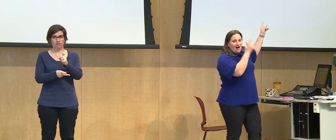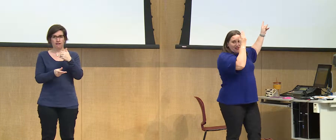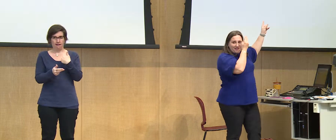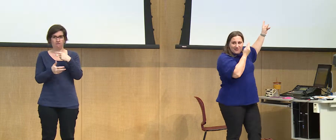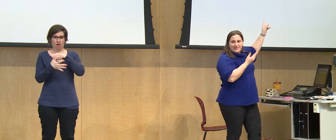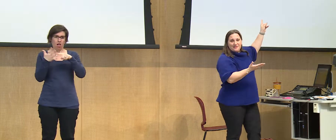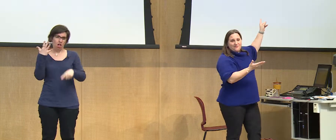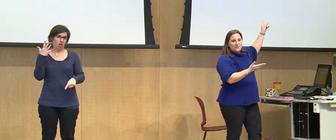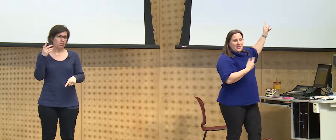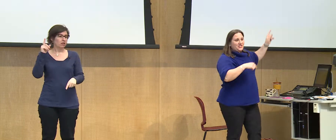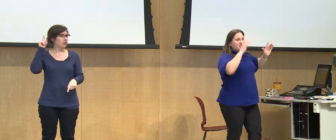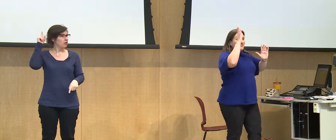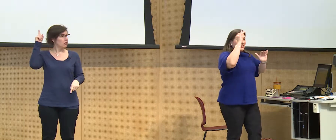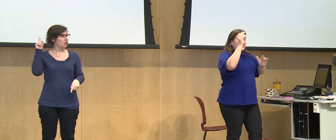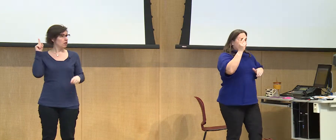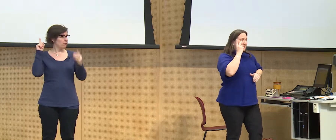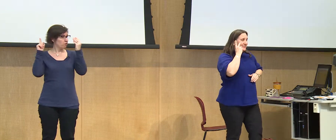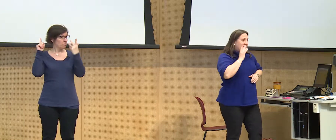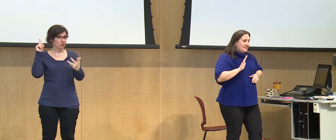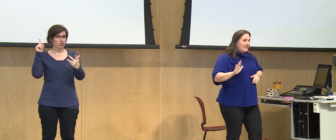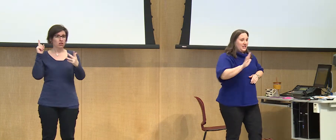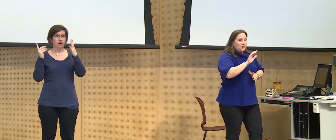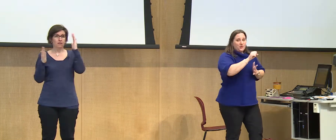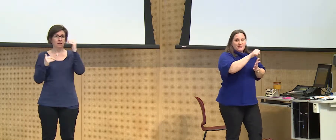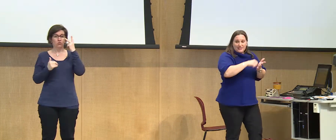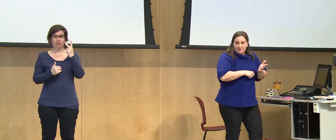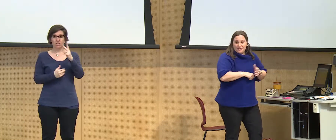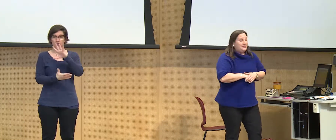All of this information they expect to see in your syllabus.